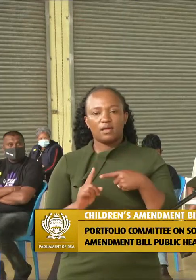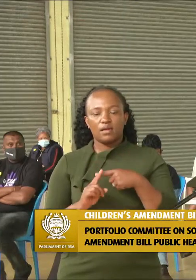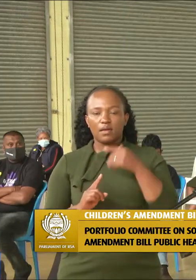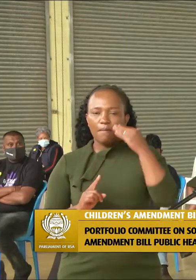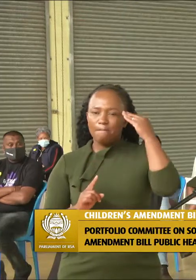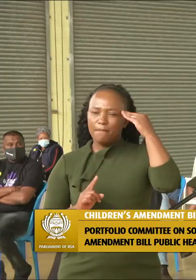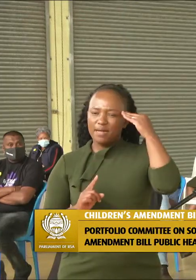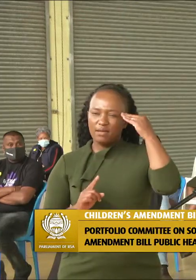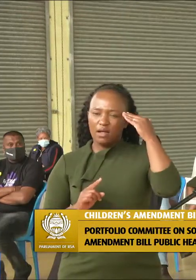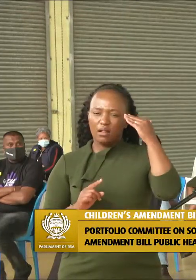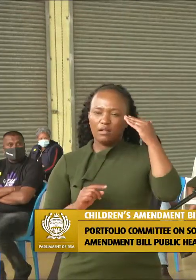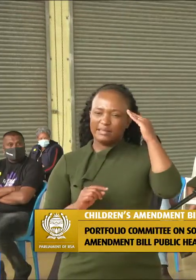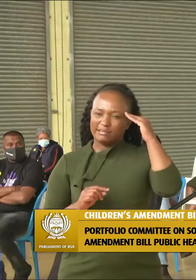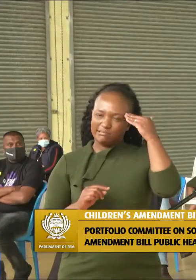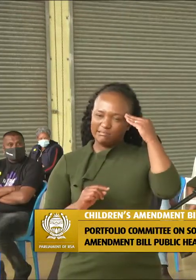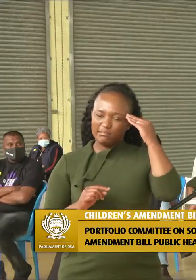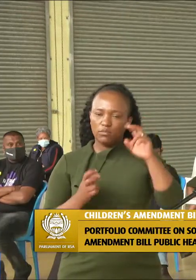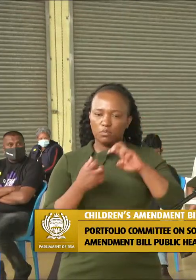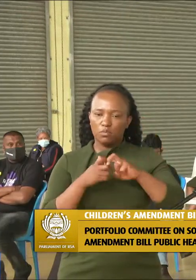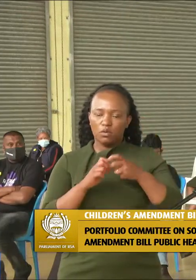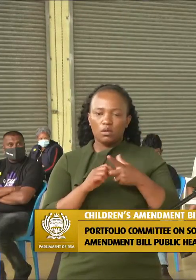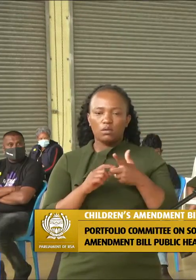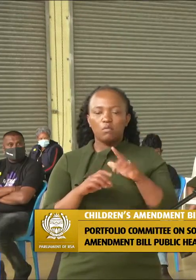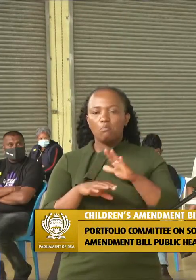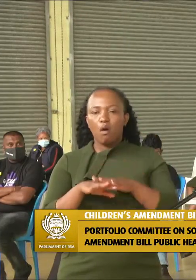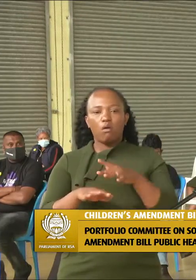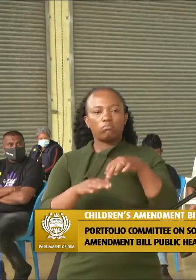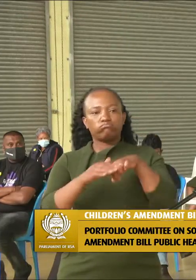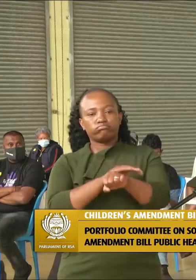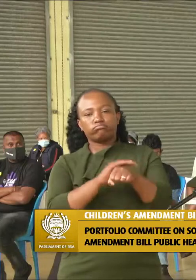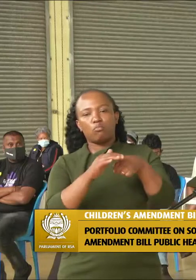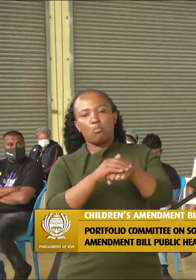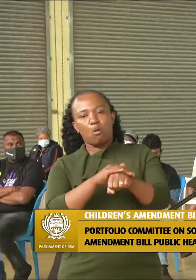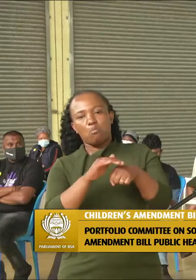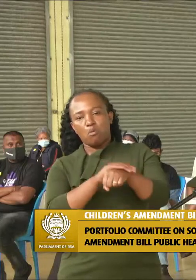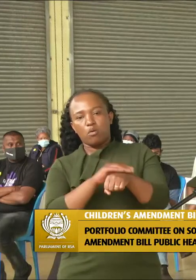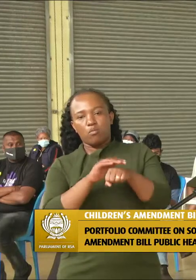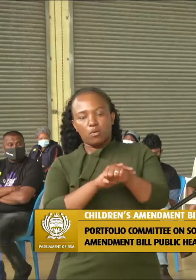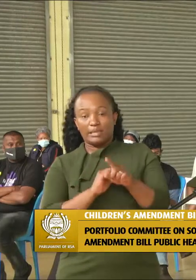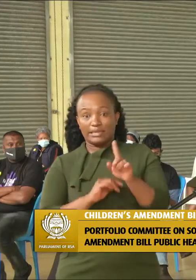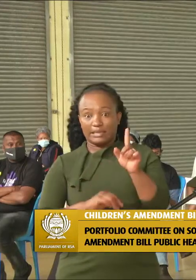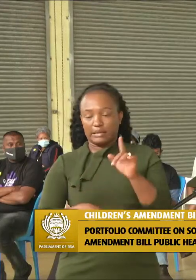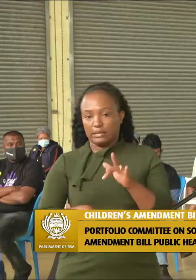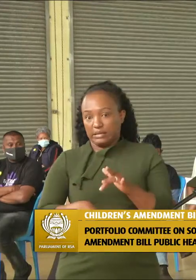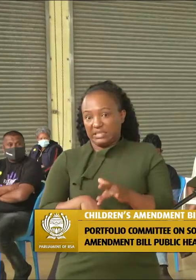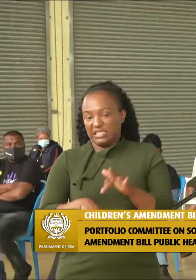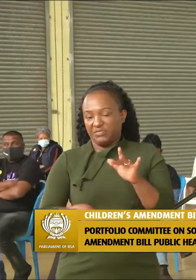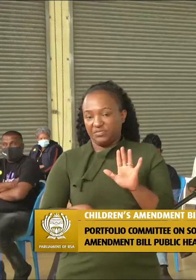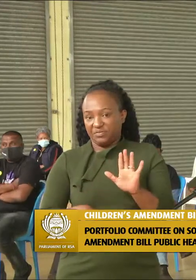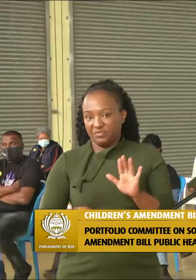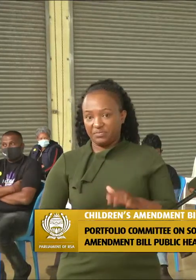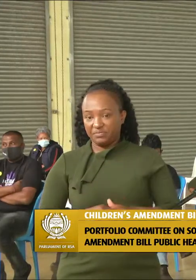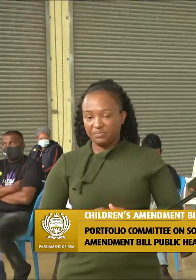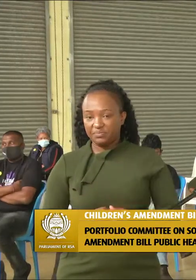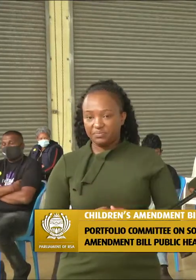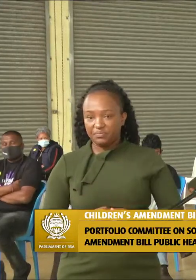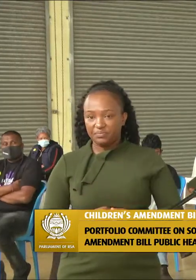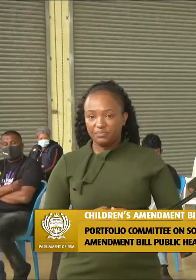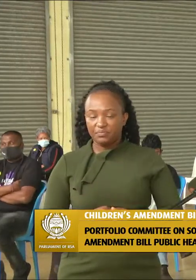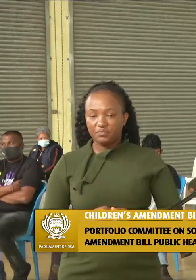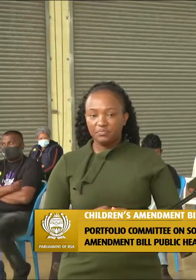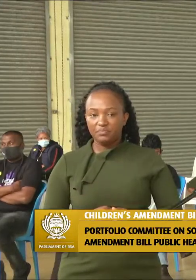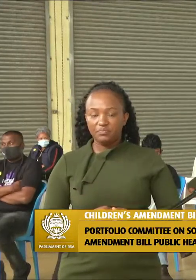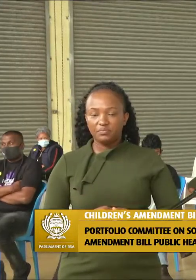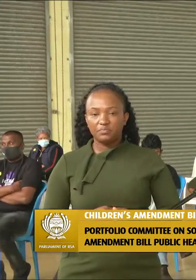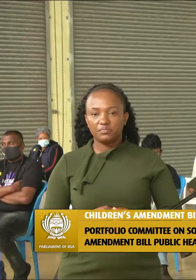challenged and keep on giving birth. It's a very sensitive issue. Sihlalo hloniphekile ke ngizokhuluma na